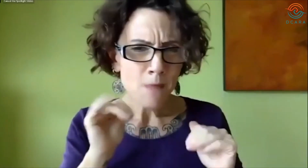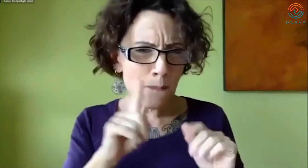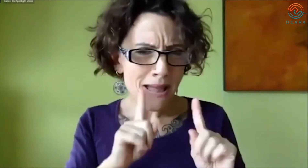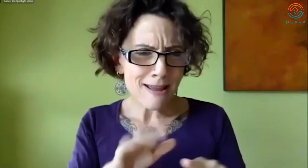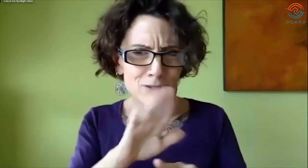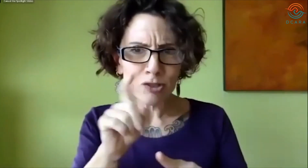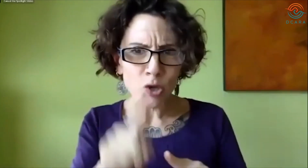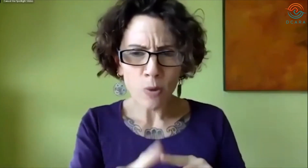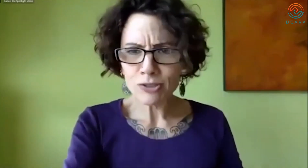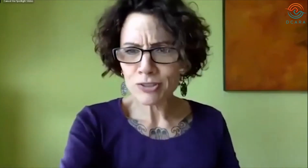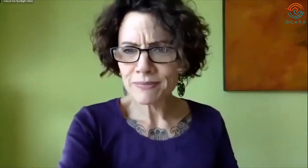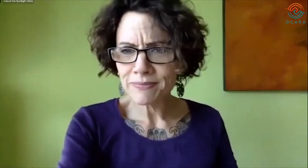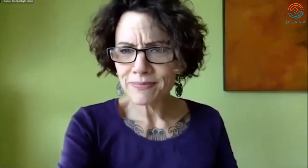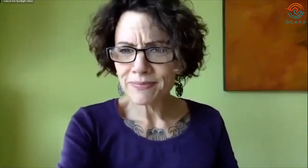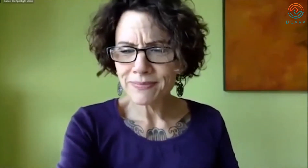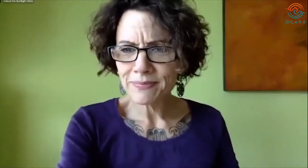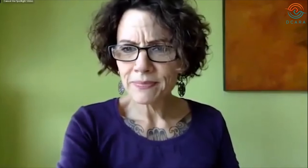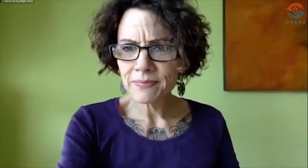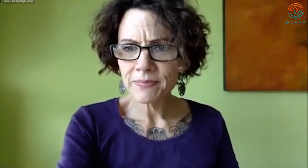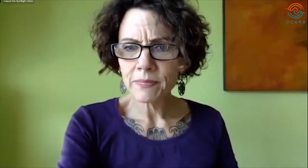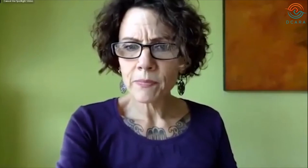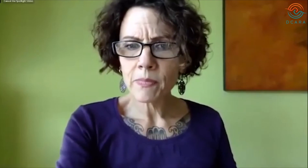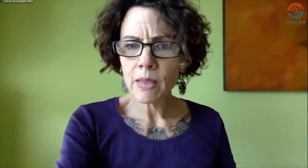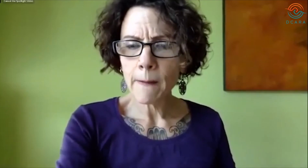I hope that answers your question.